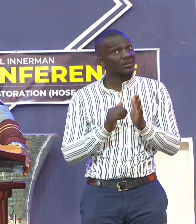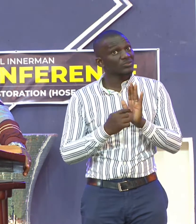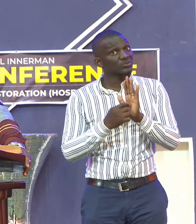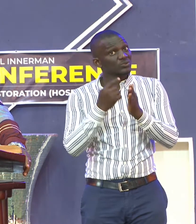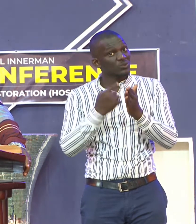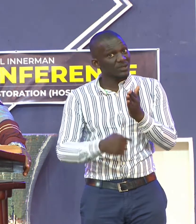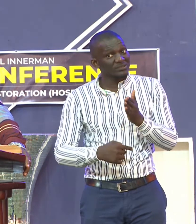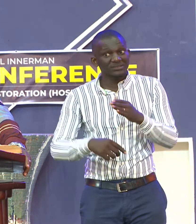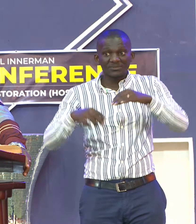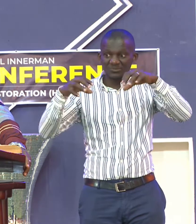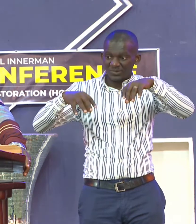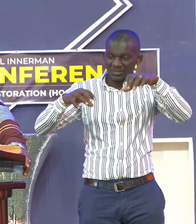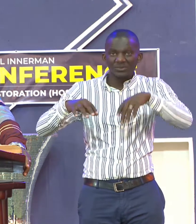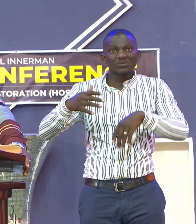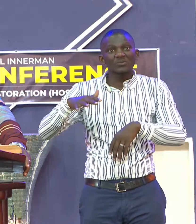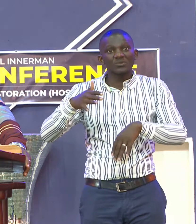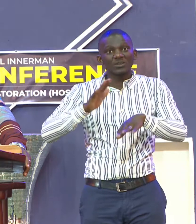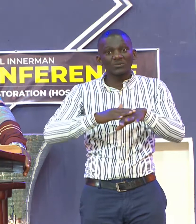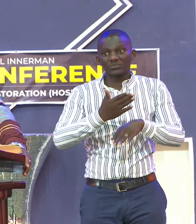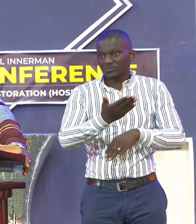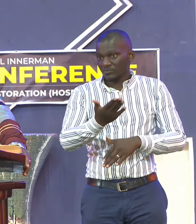Amen. This is the mark of being watered.